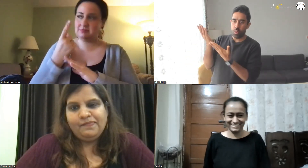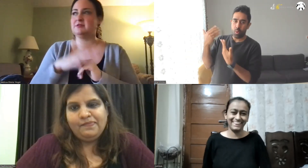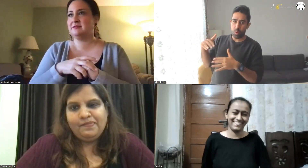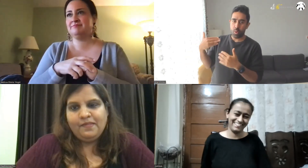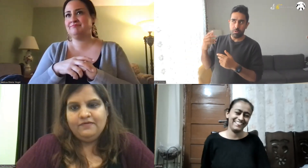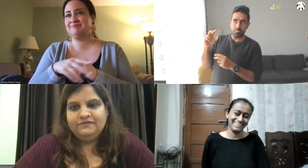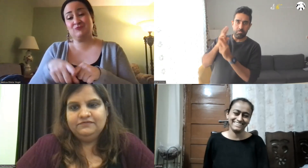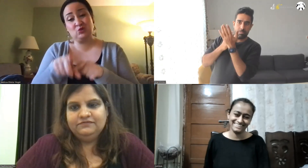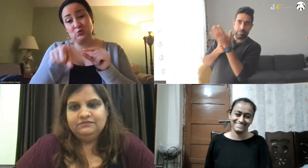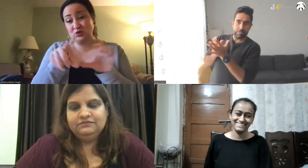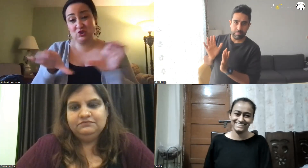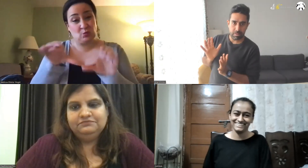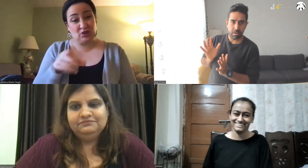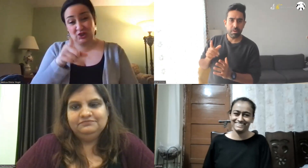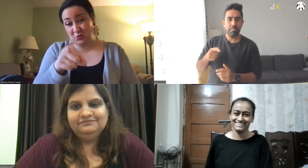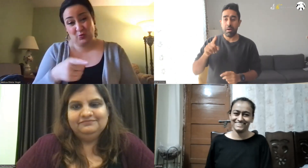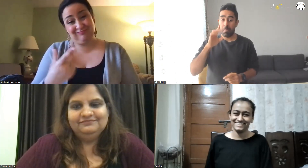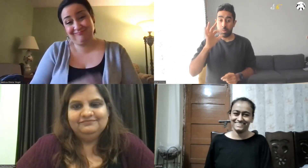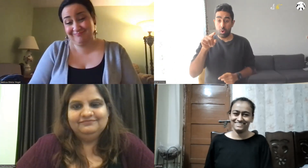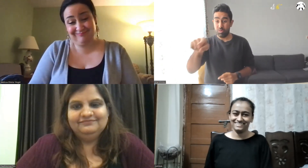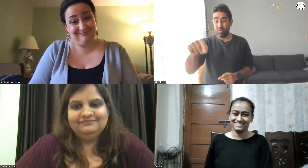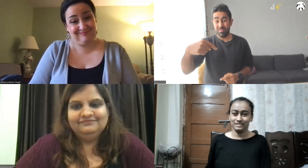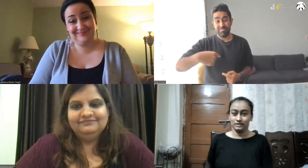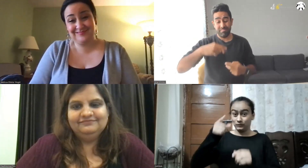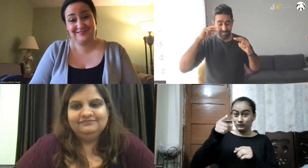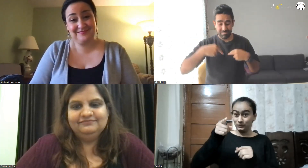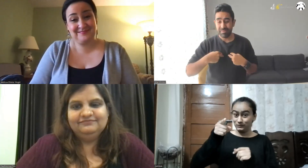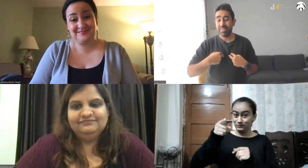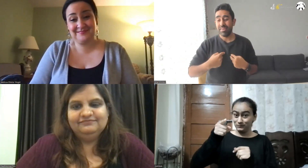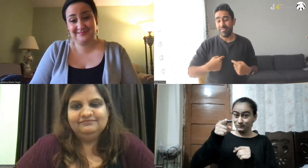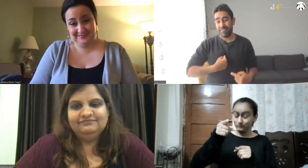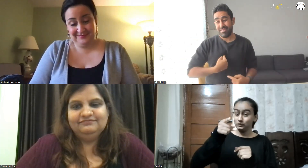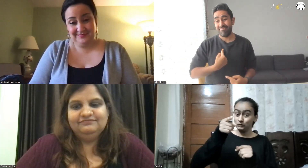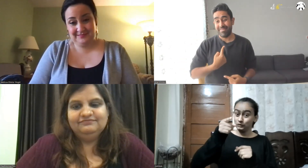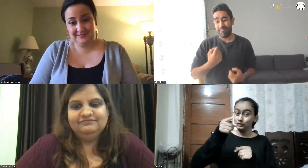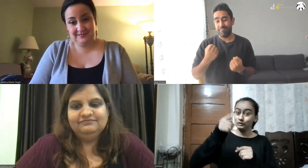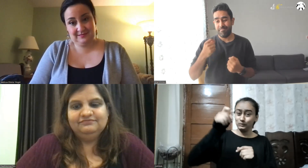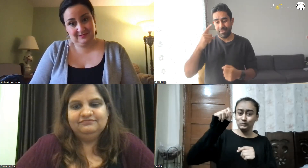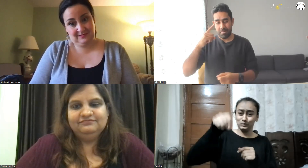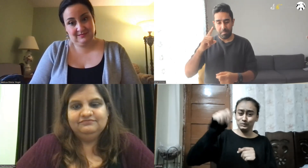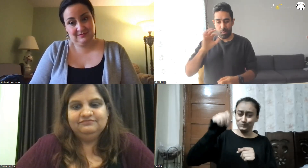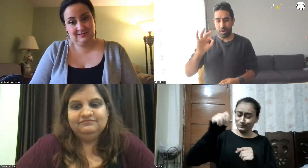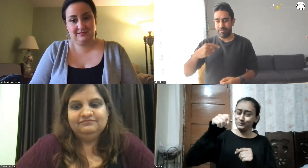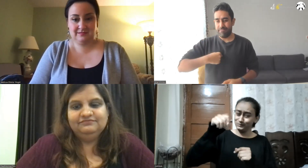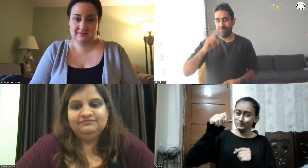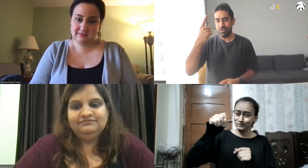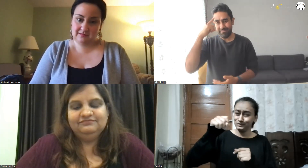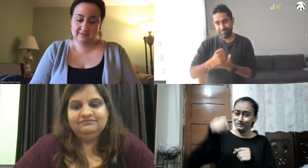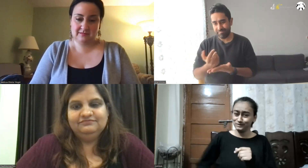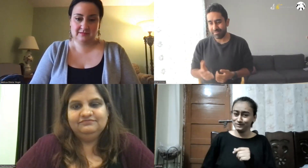because this is not easy, because she's our mother and we must respect her. So you can really look into